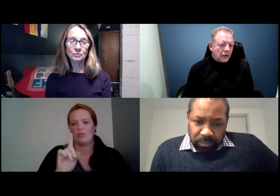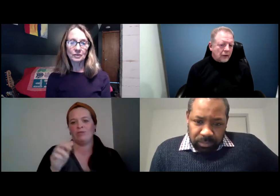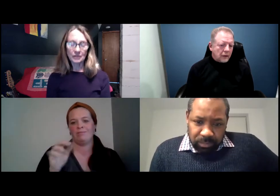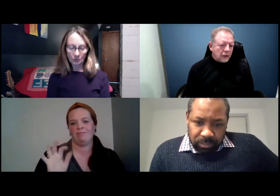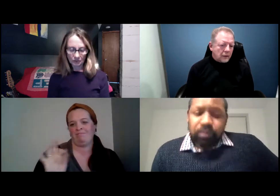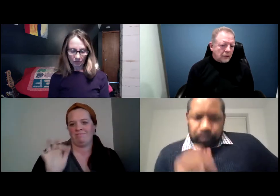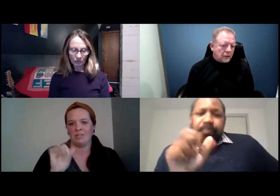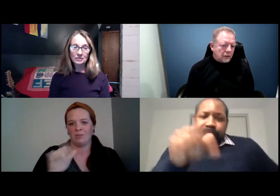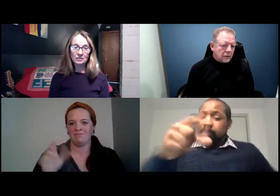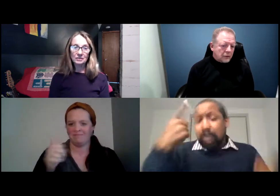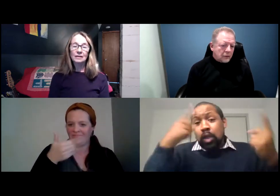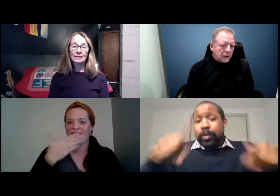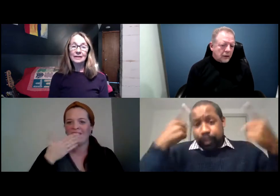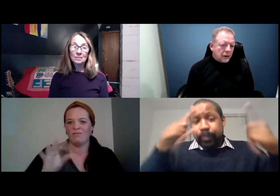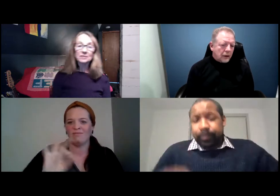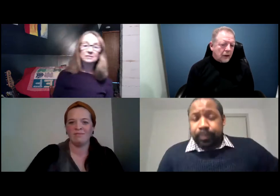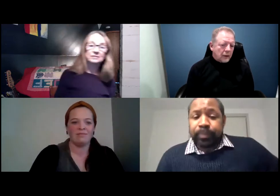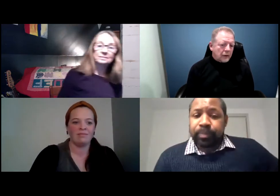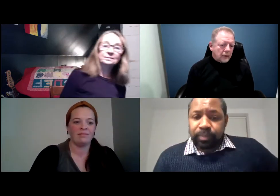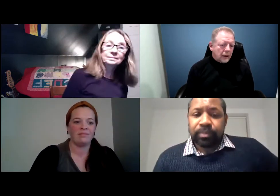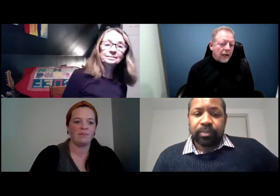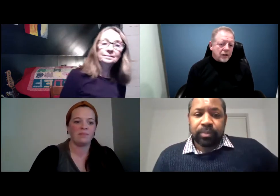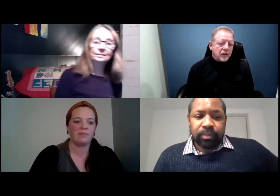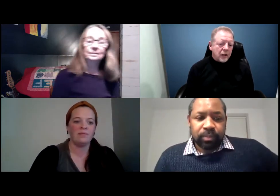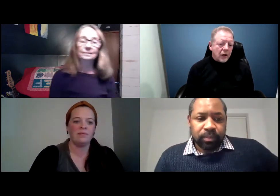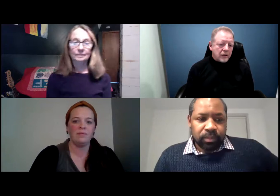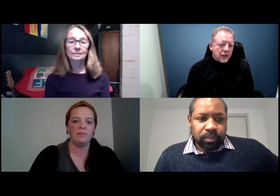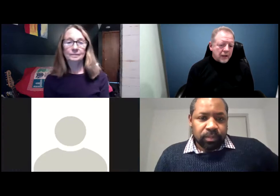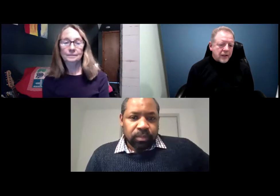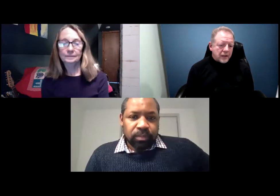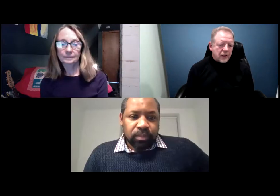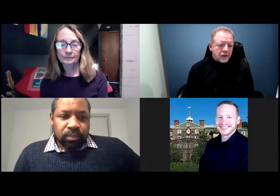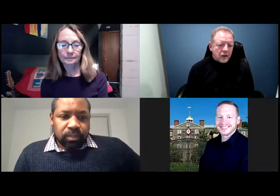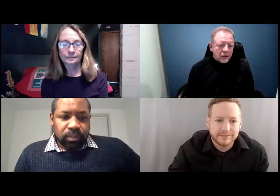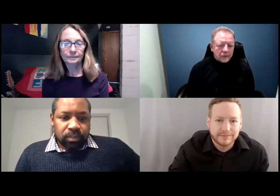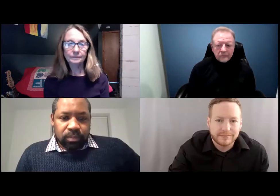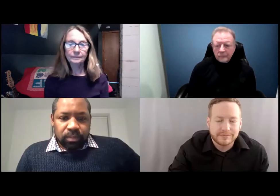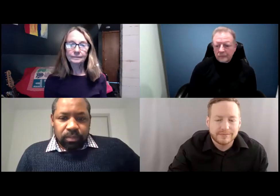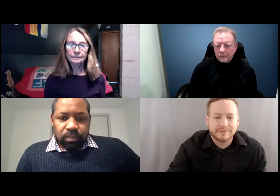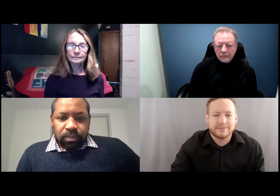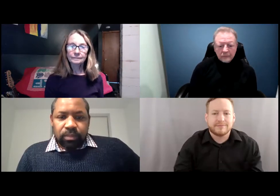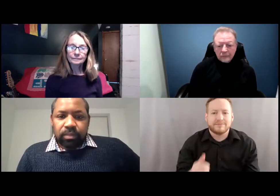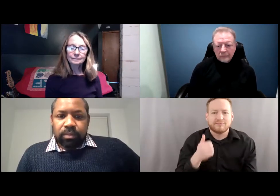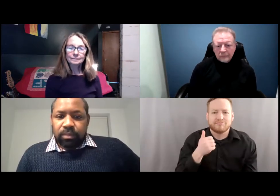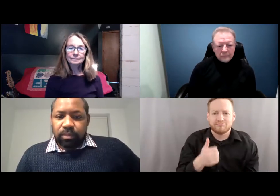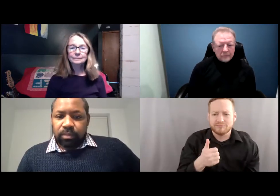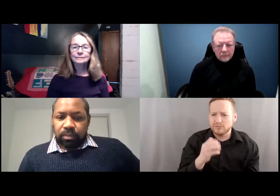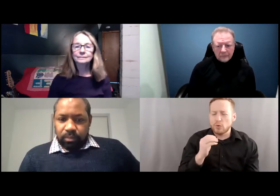folks with language deprivation getting the message. And that's good to know. It's at least that's a good start.